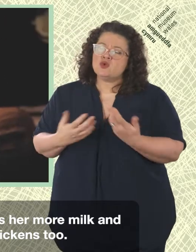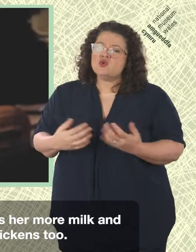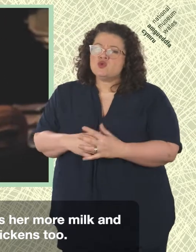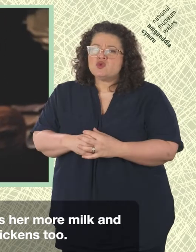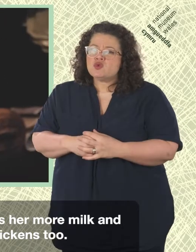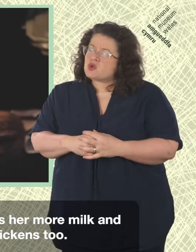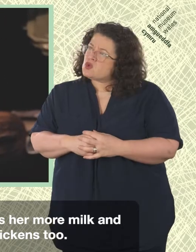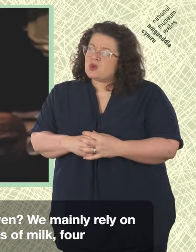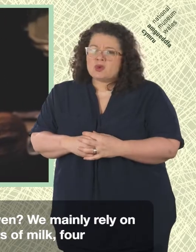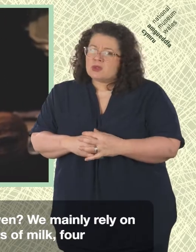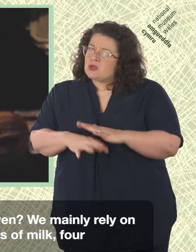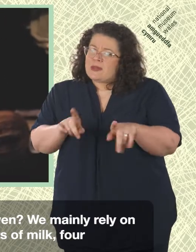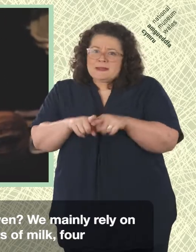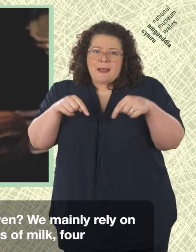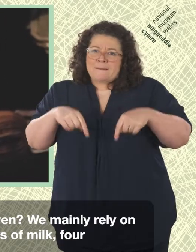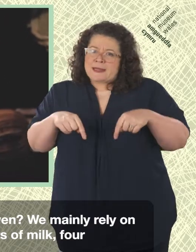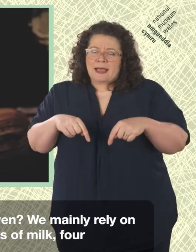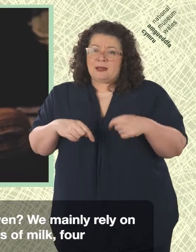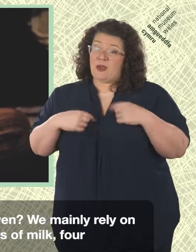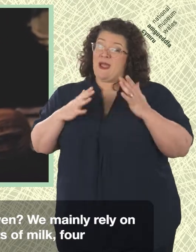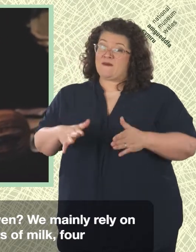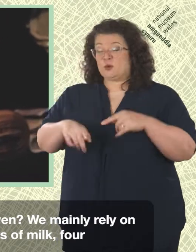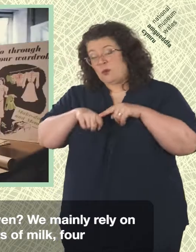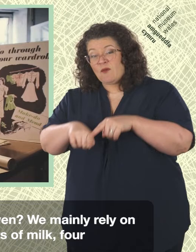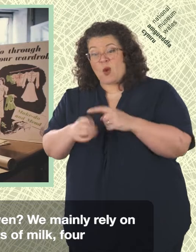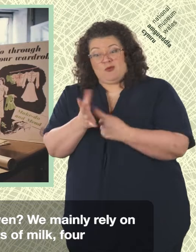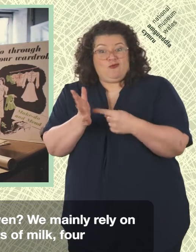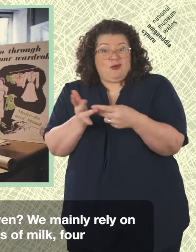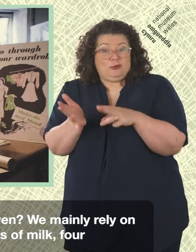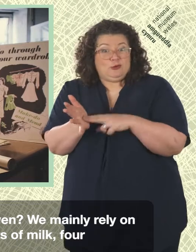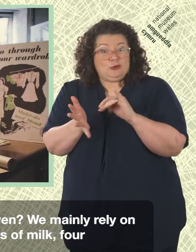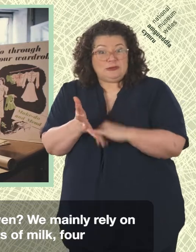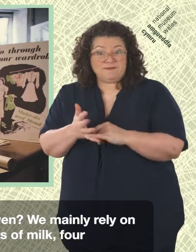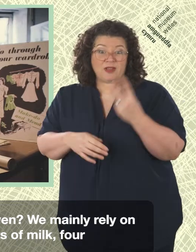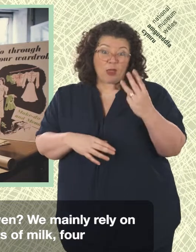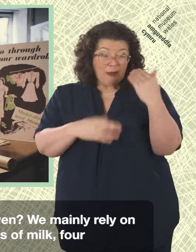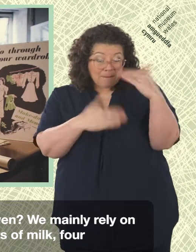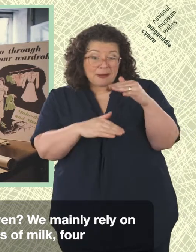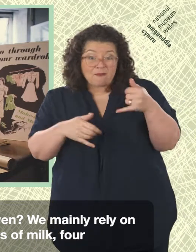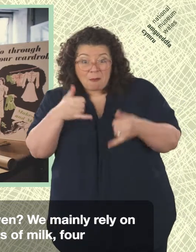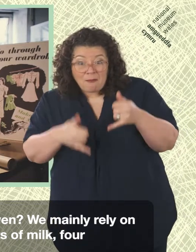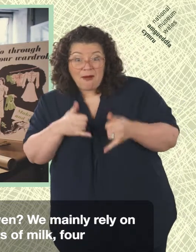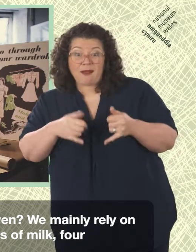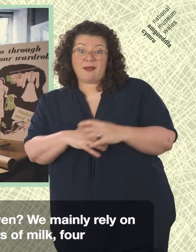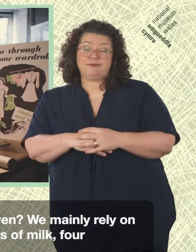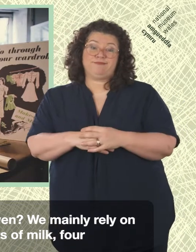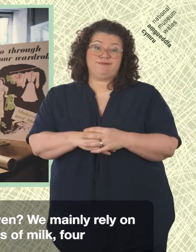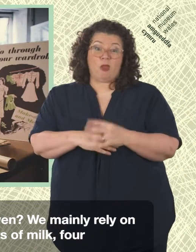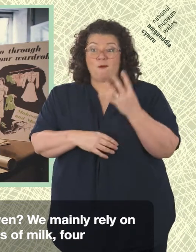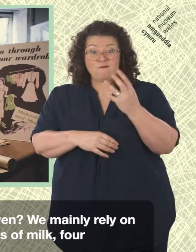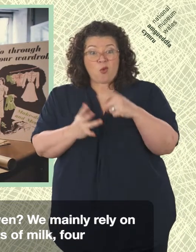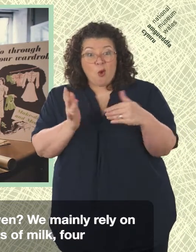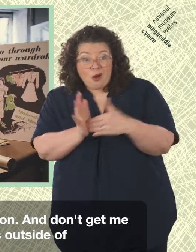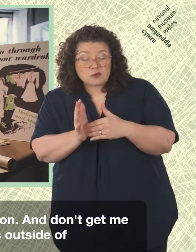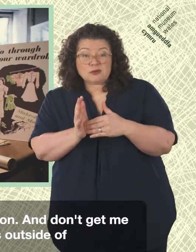chickens too. Gosh, it's not like round here, is it, Gwen? We mainly rely on the rations. Gosh, 3 pints of